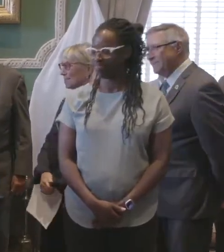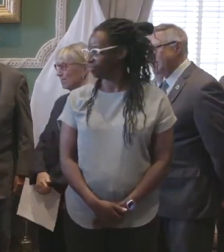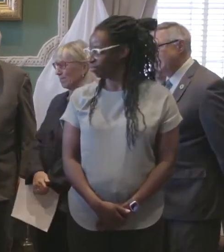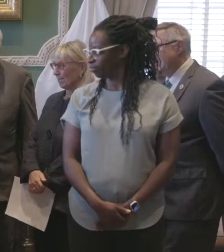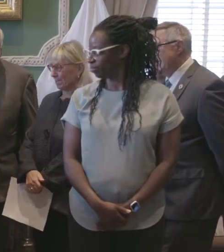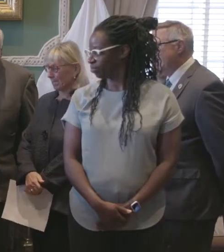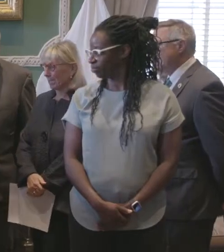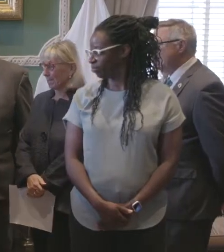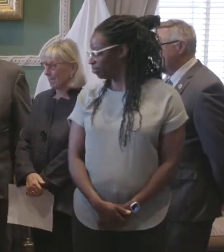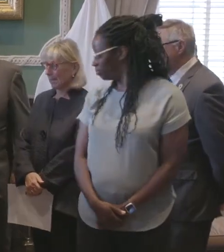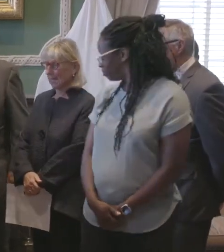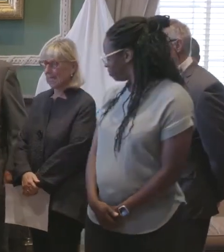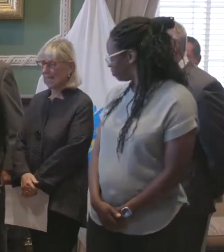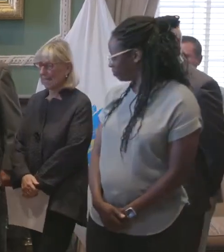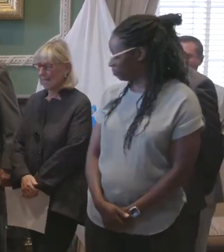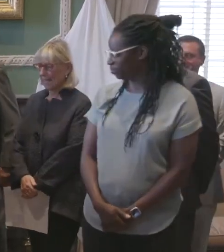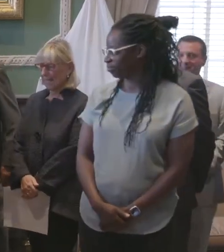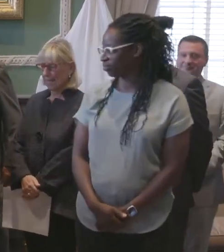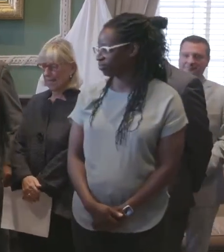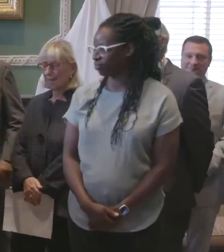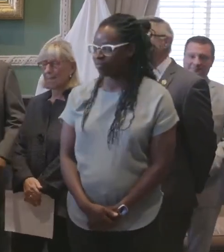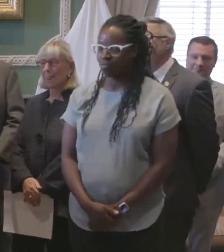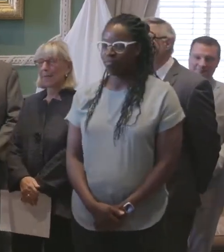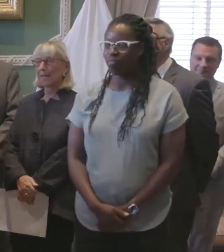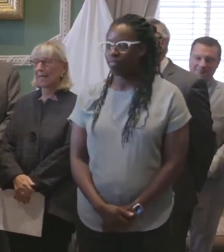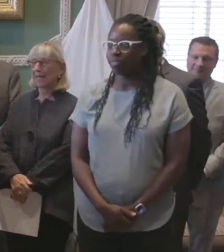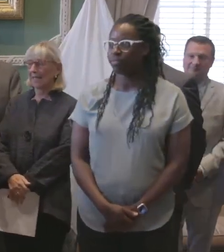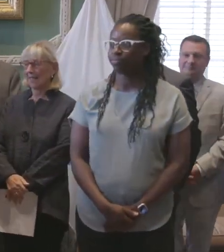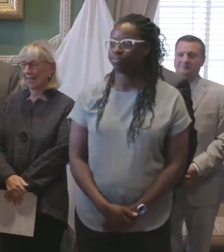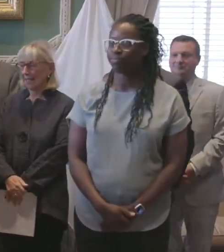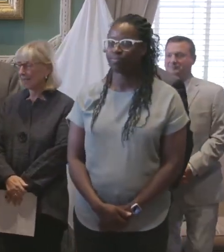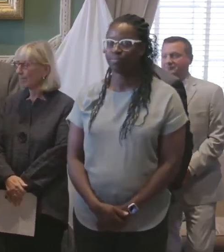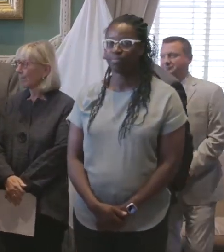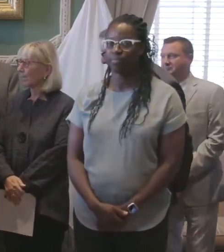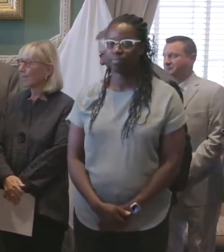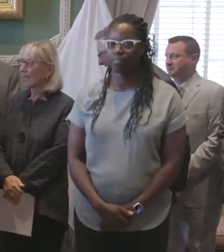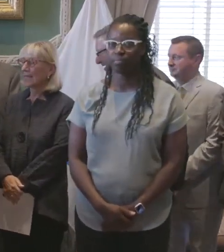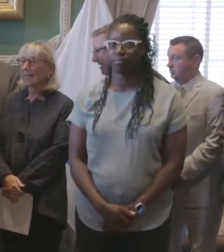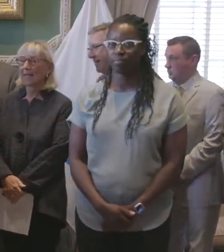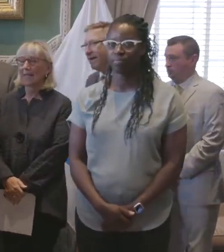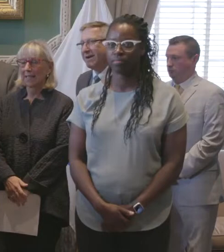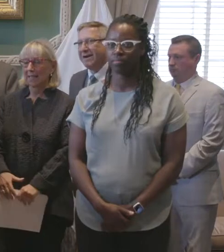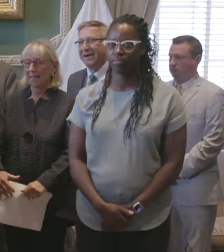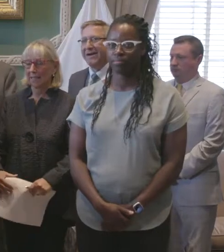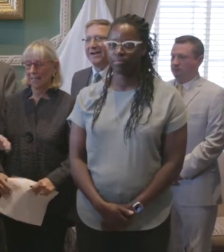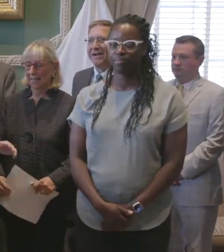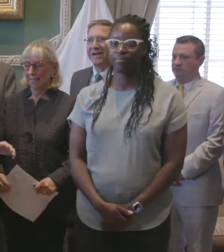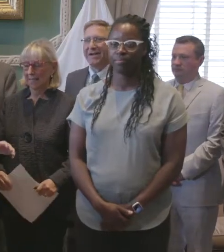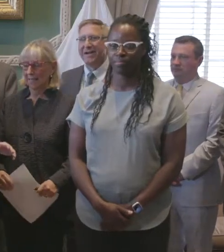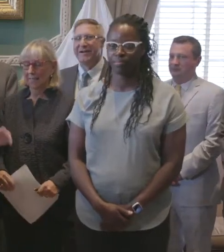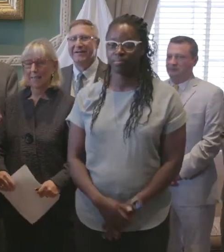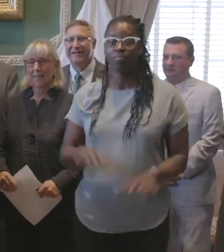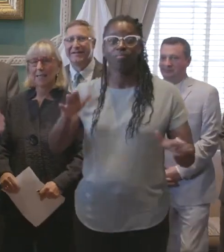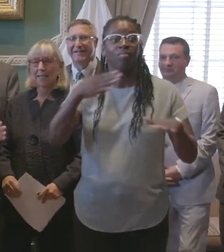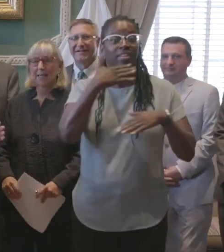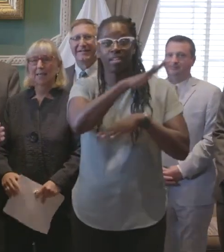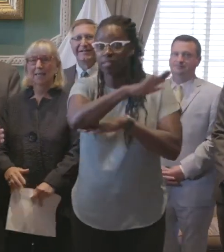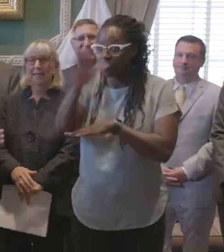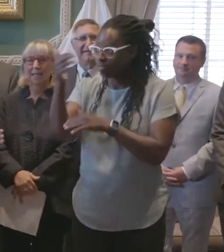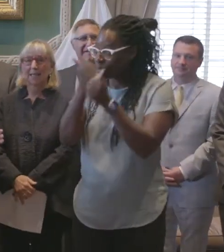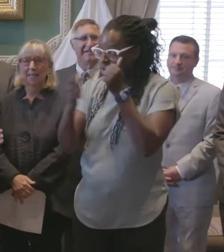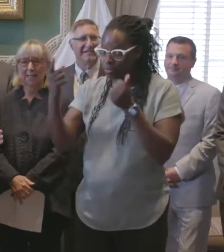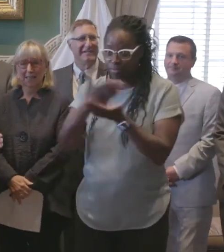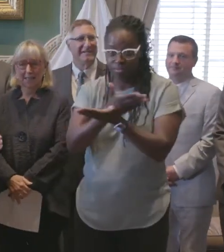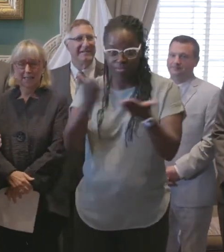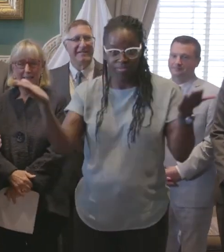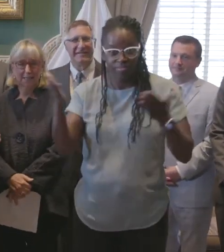Great. Excellent. Mike, good? Okay, great. All right. Well, good afternoon, everyone. It's a pleasure to